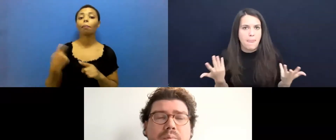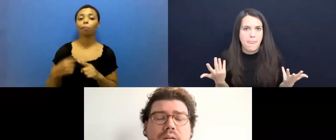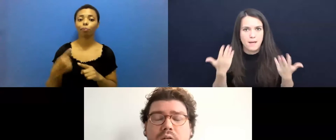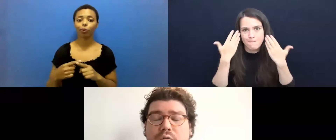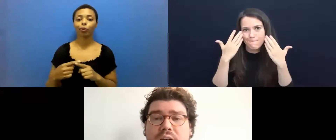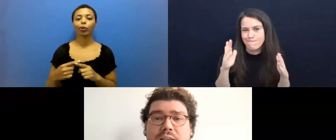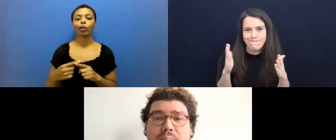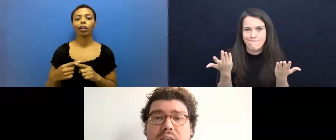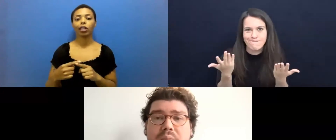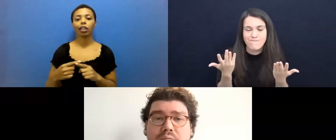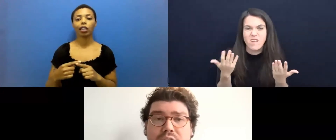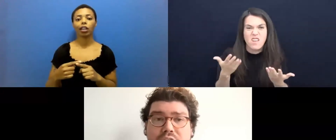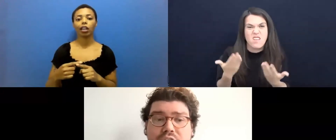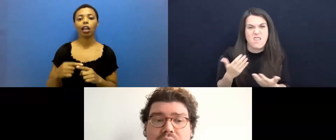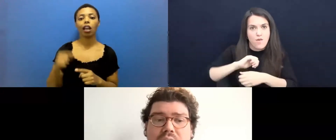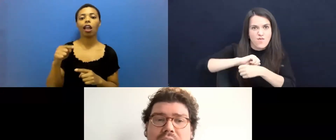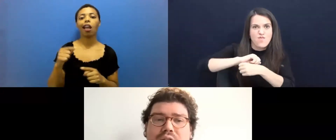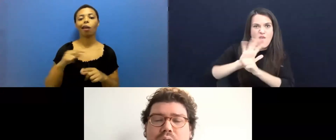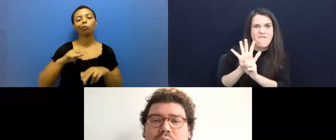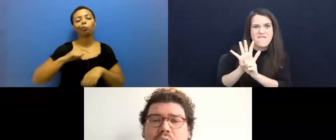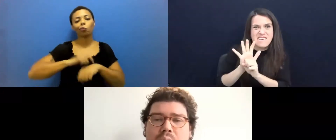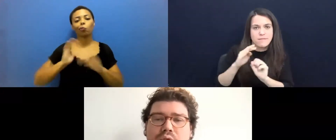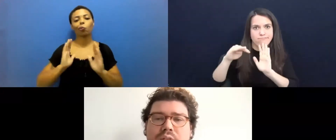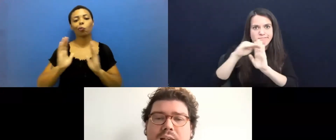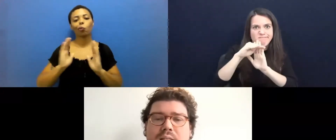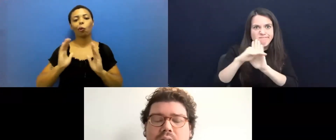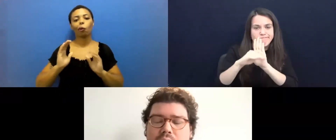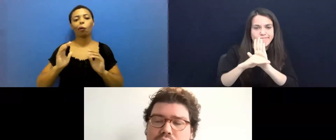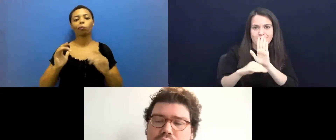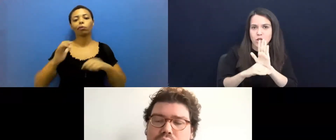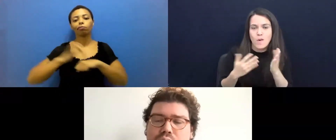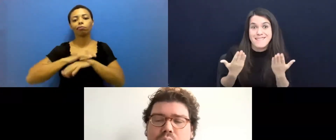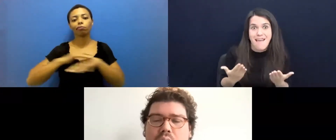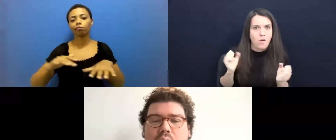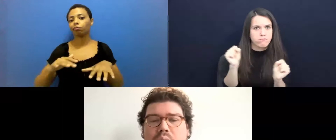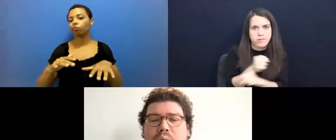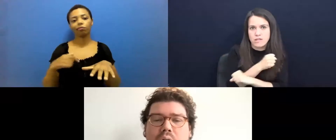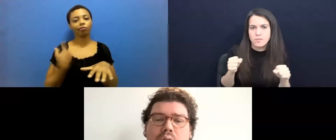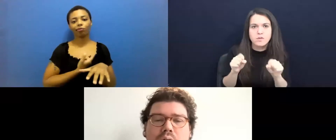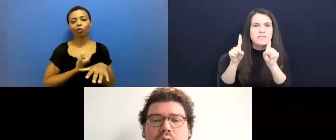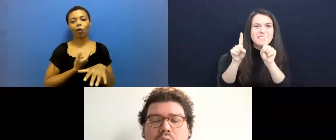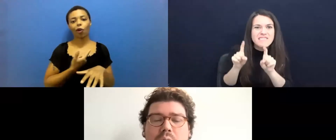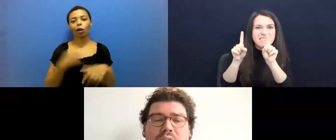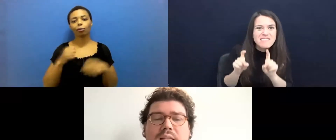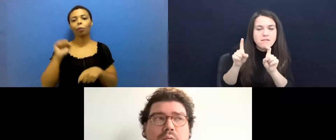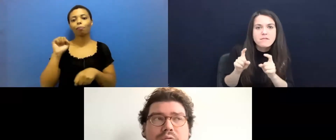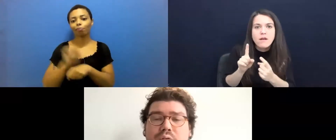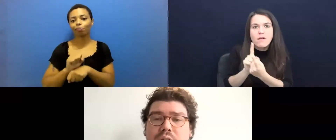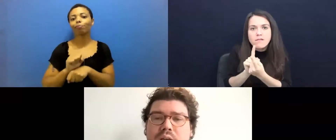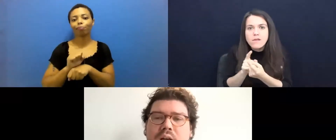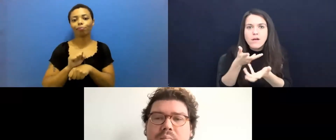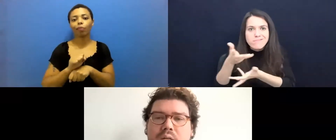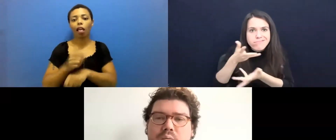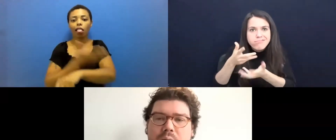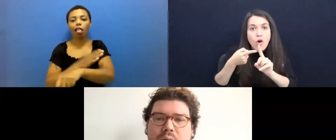the COVID-19 pandemic restrictions. So we were not able to test, to do proper long-term testing with